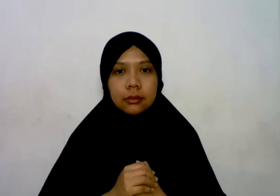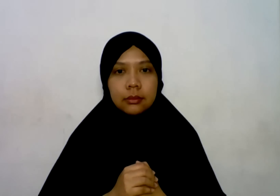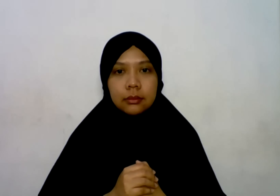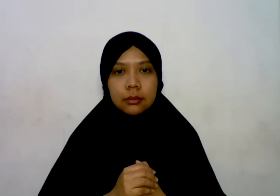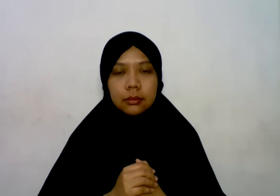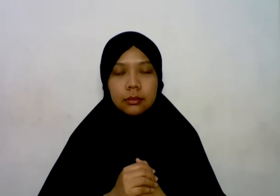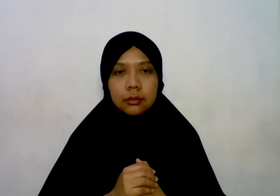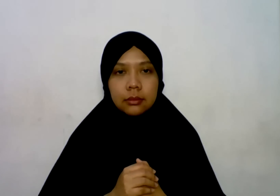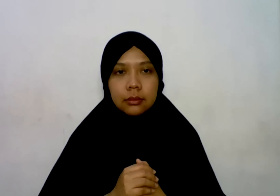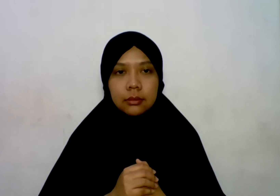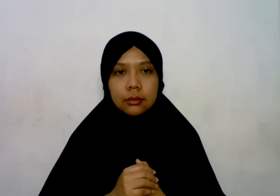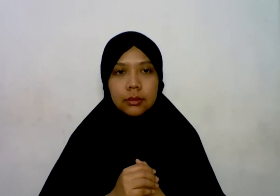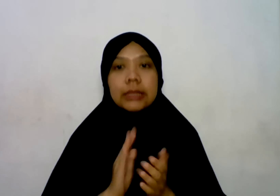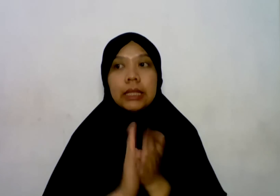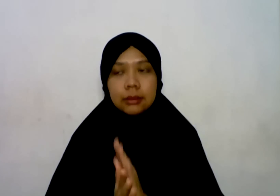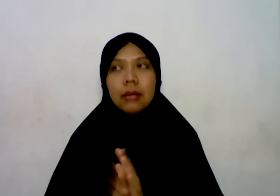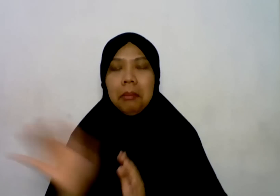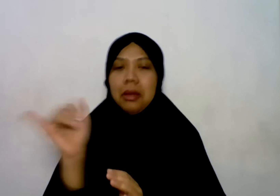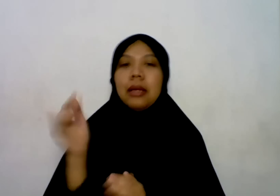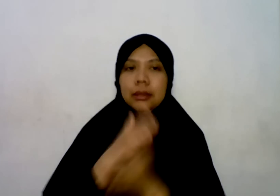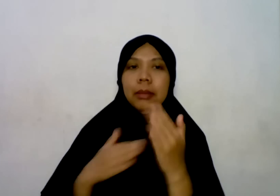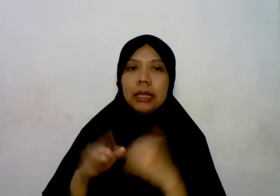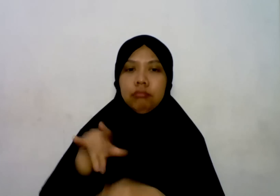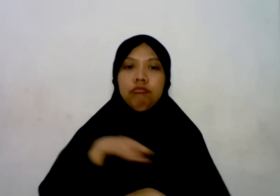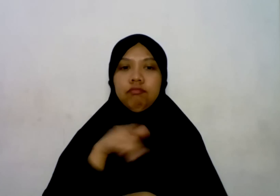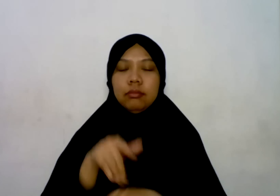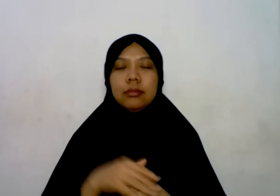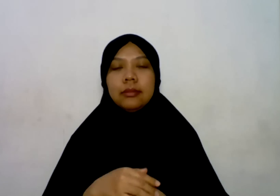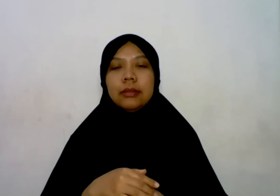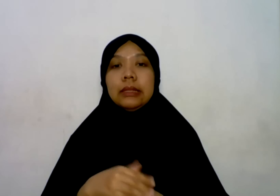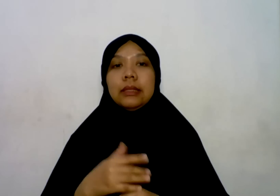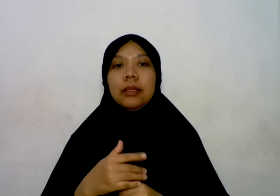to disability. So